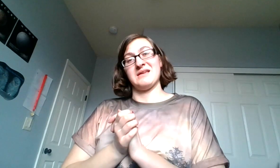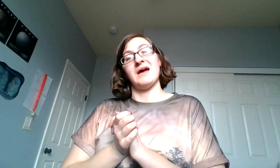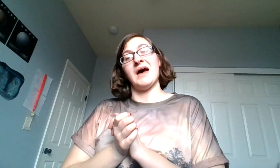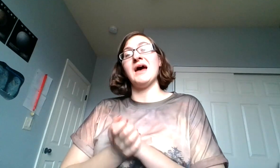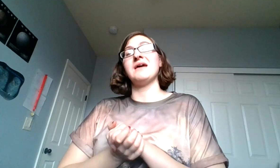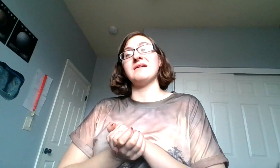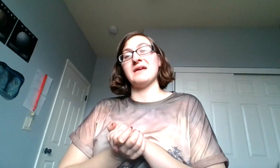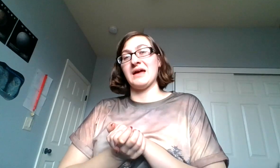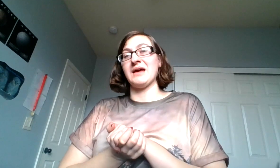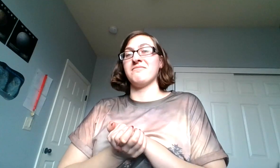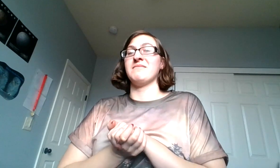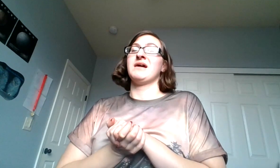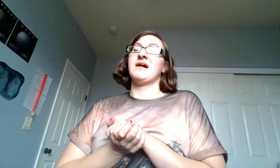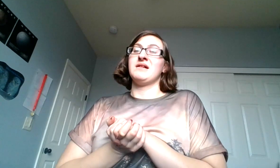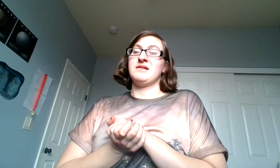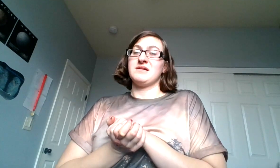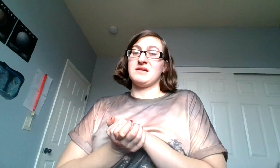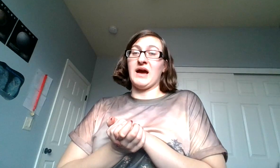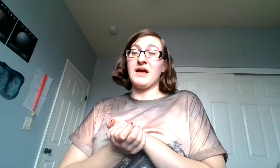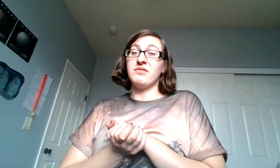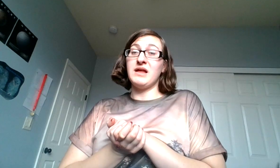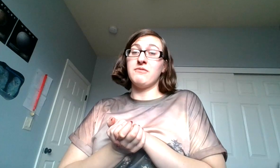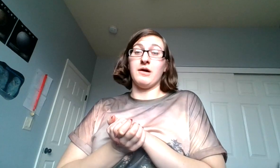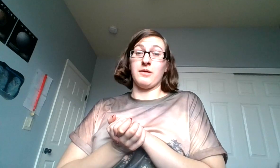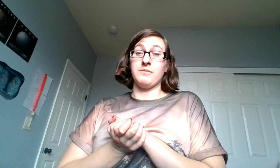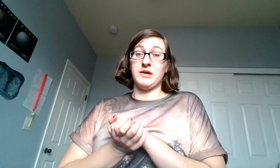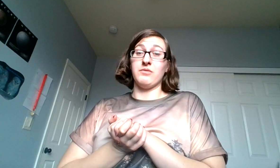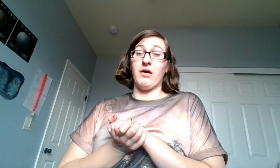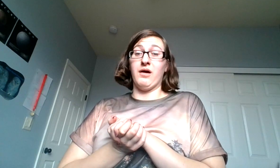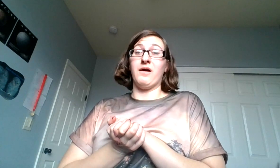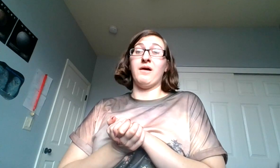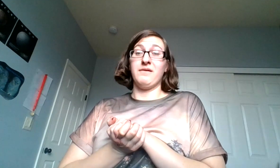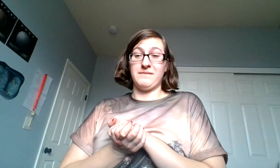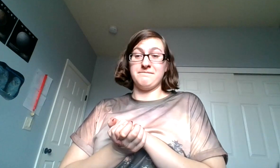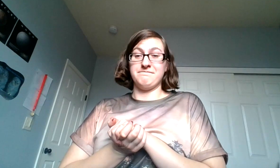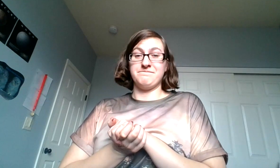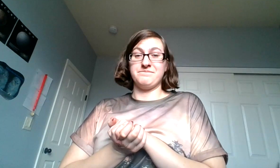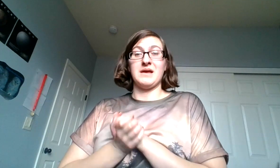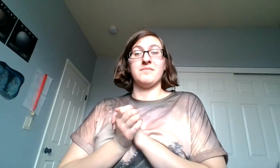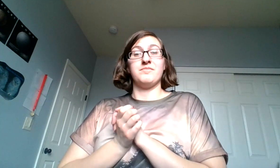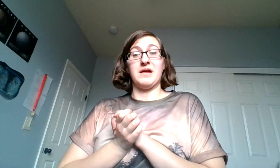I am kindly welcome you all very much.